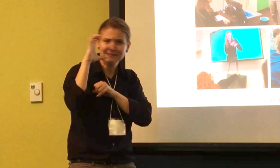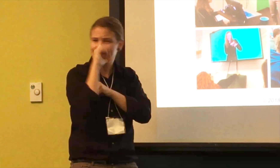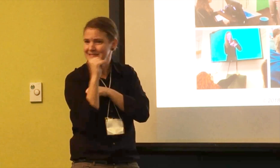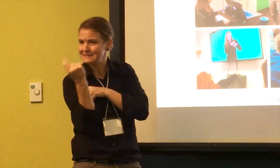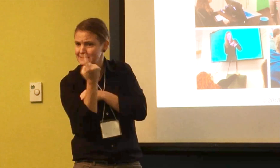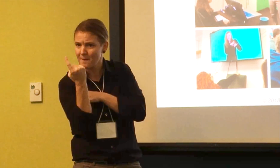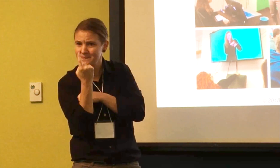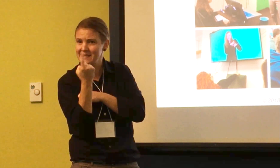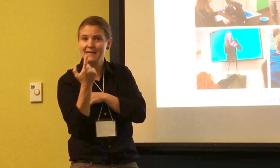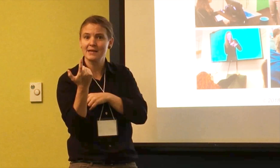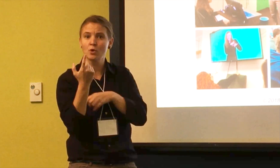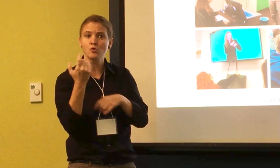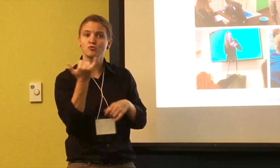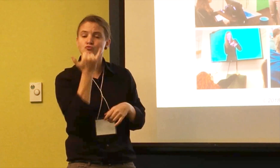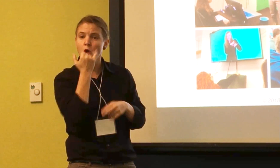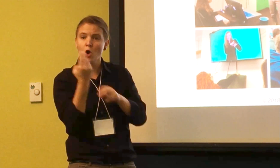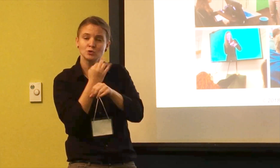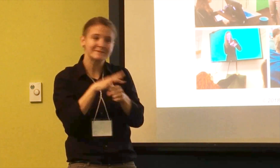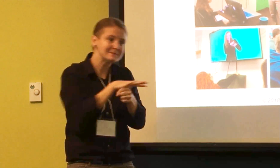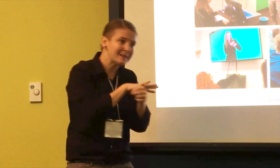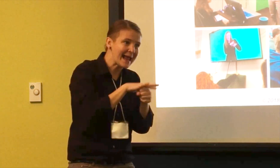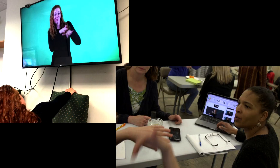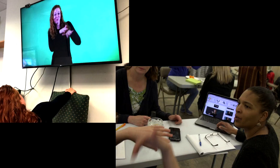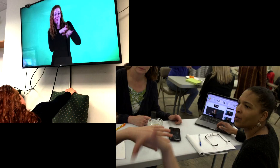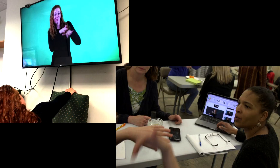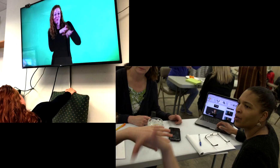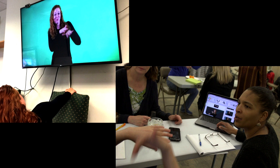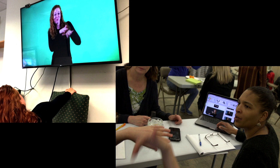video, there's a whole process of reviewing.